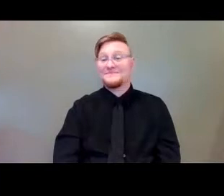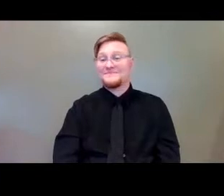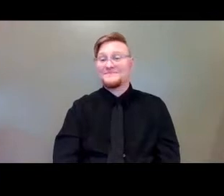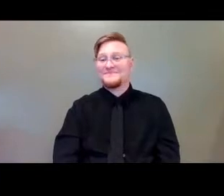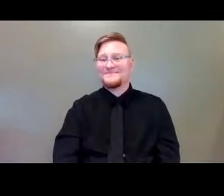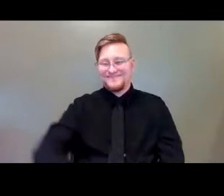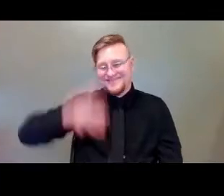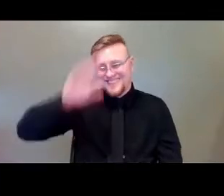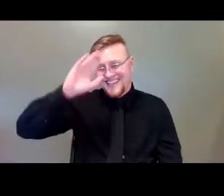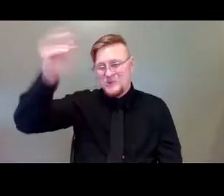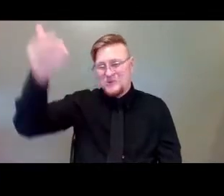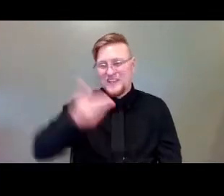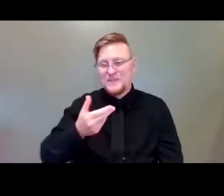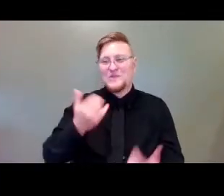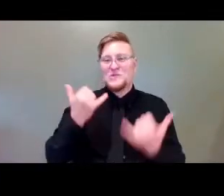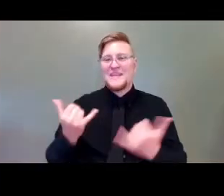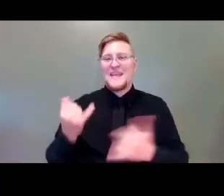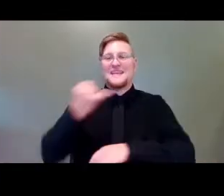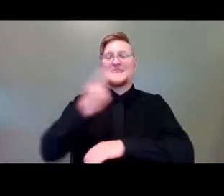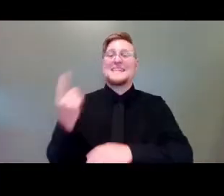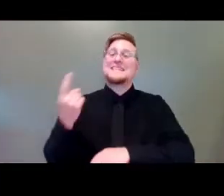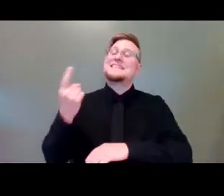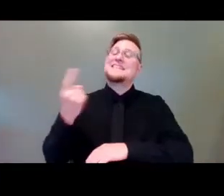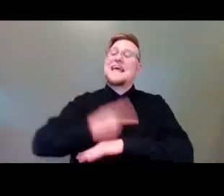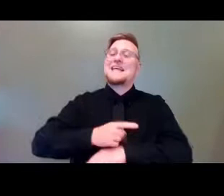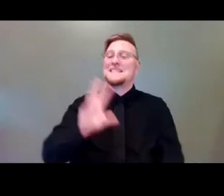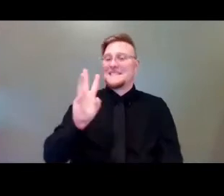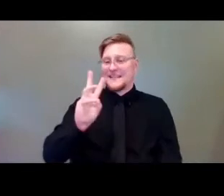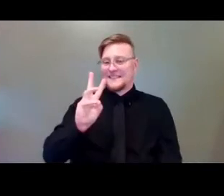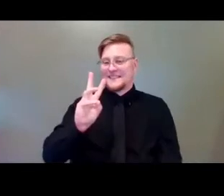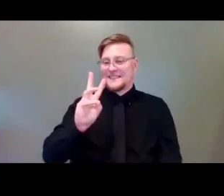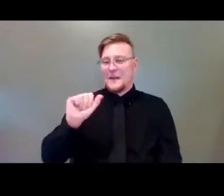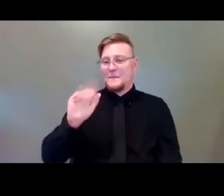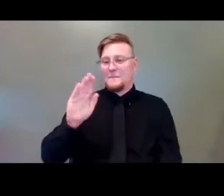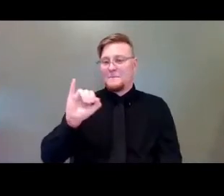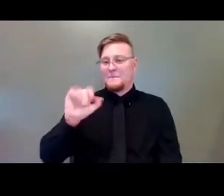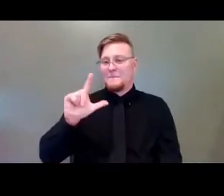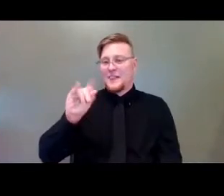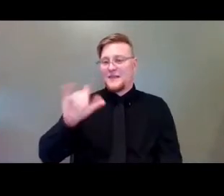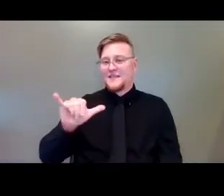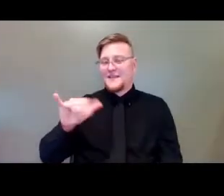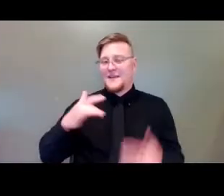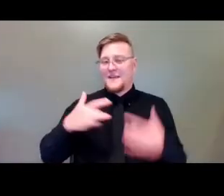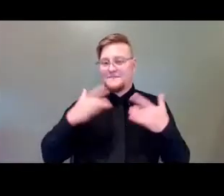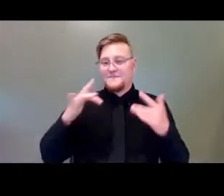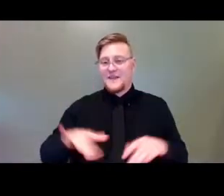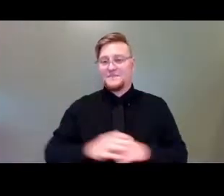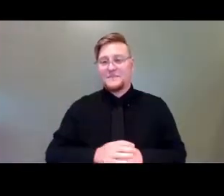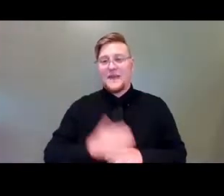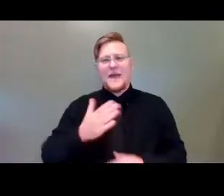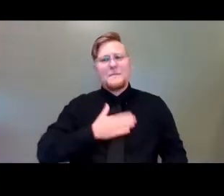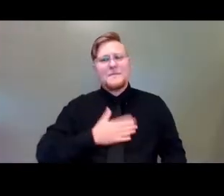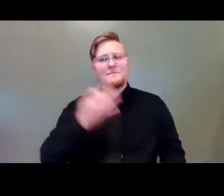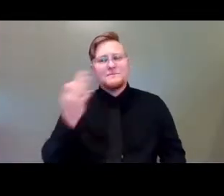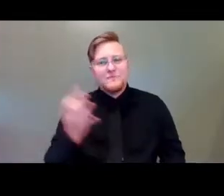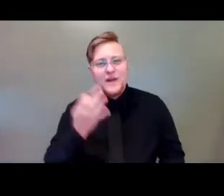Hello, and welcome to day 6 of the Ability event. And happy Friday. On Fridays, it's Arts Happy Hour here